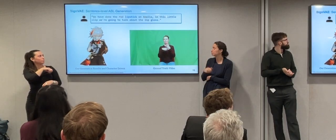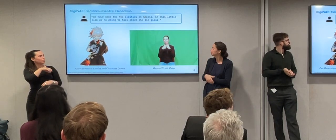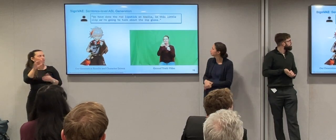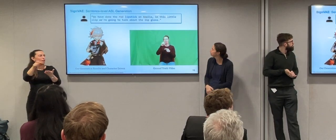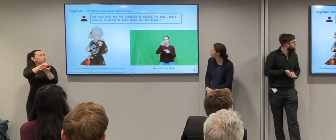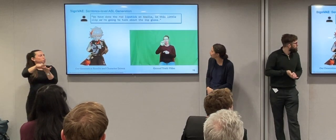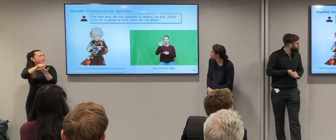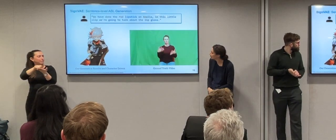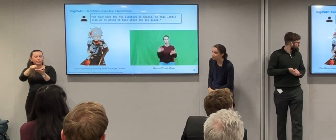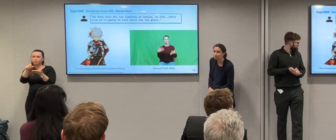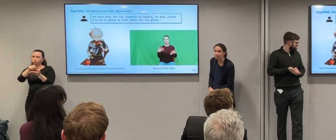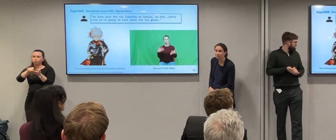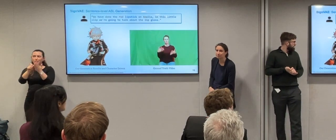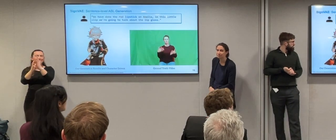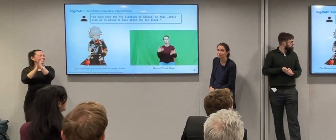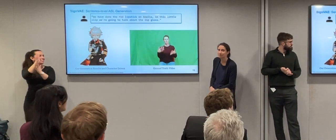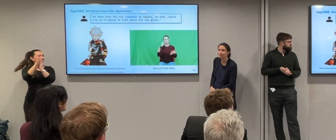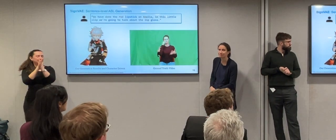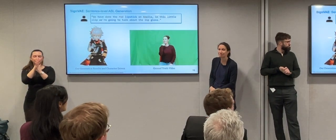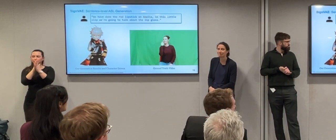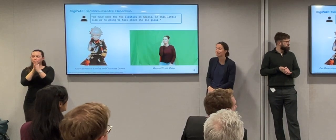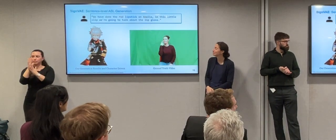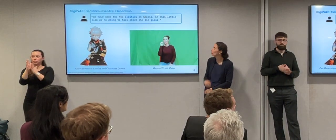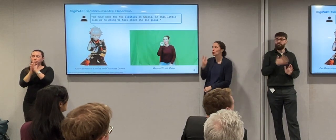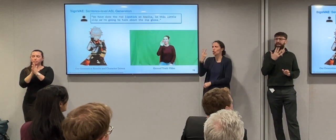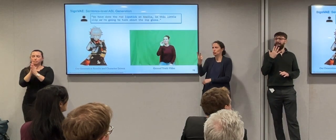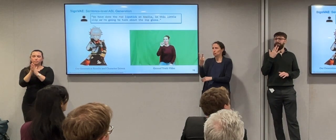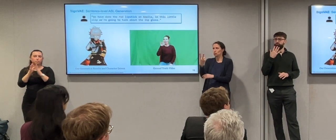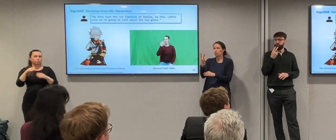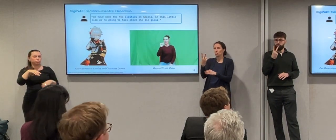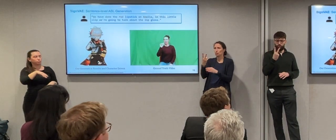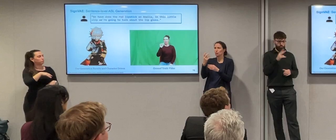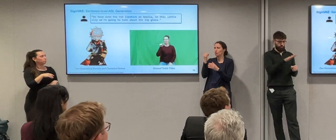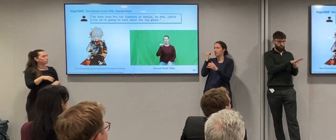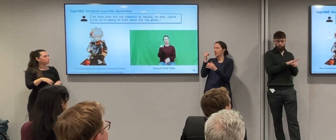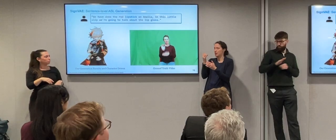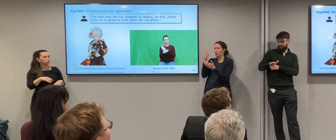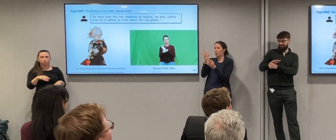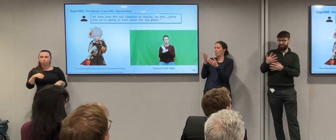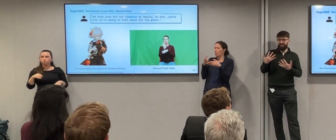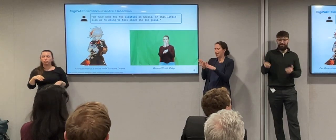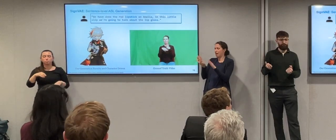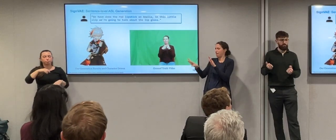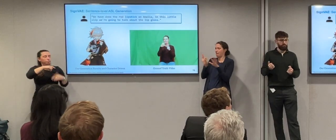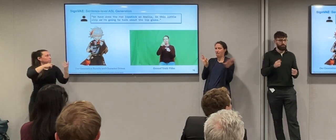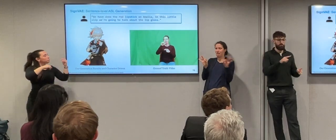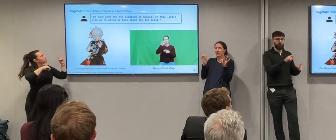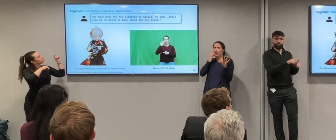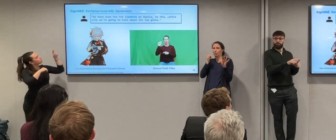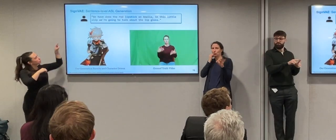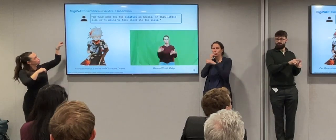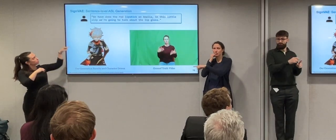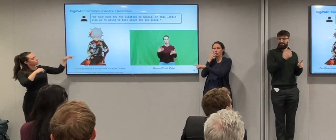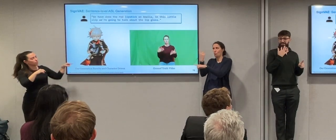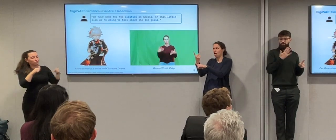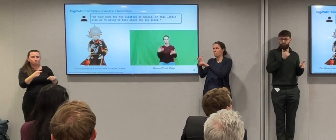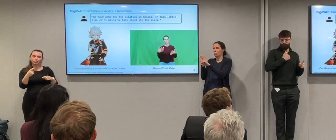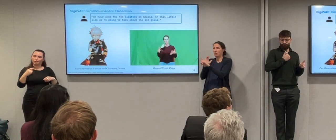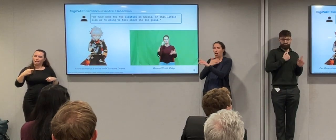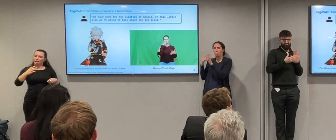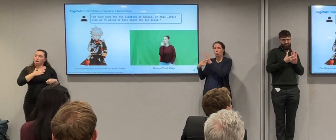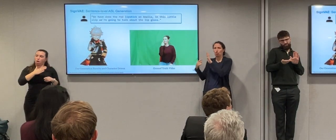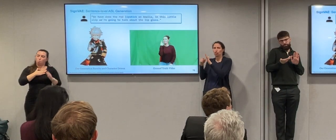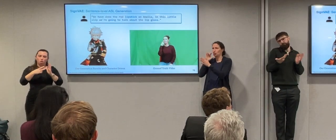And there are two sources of errors here. First comes, of course, from our model, that it is not